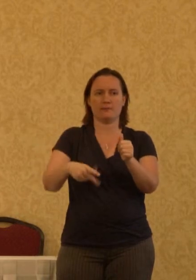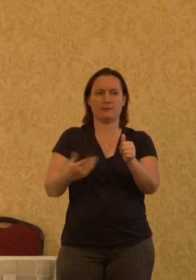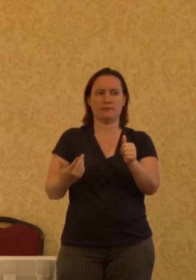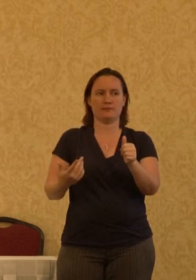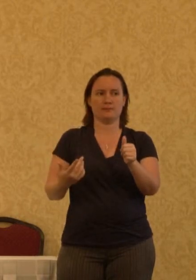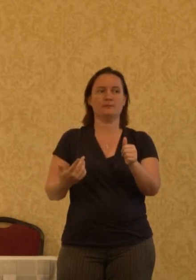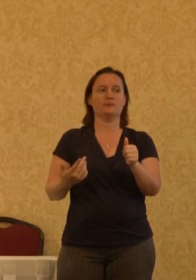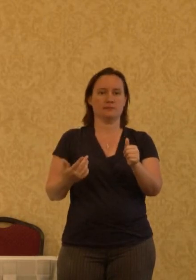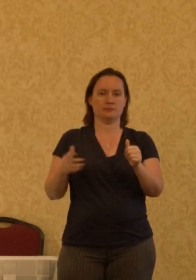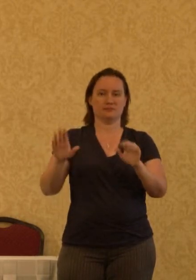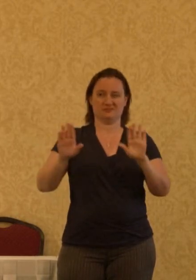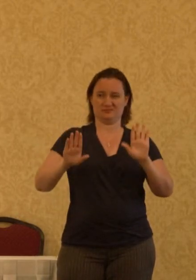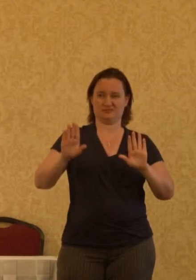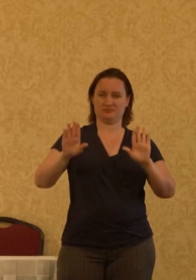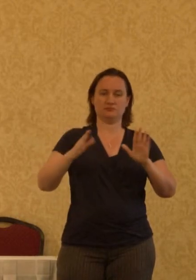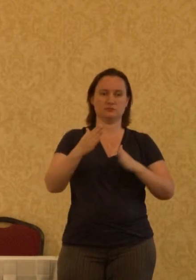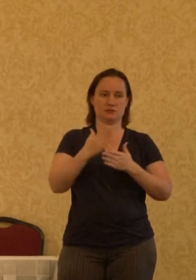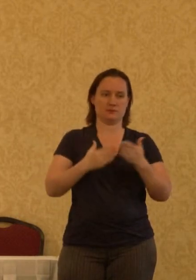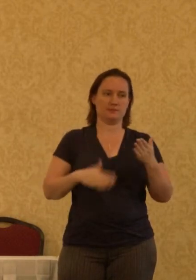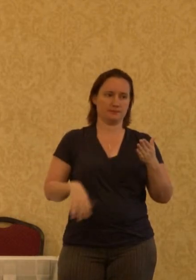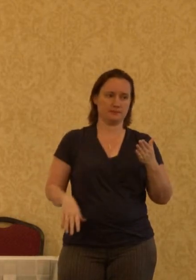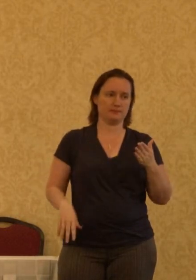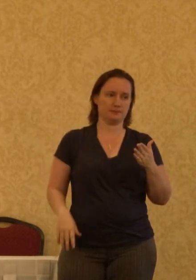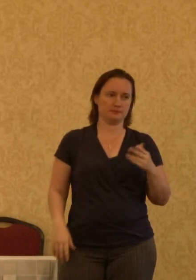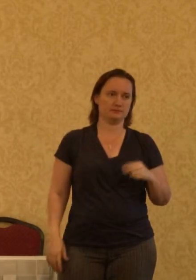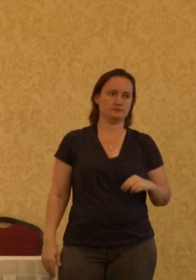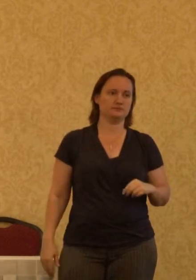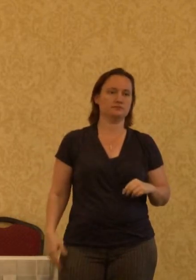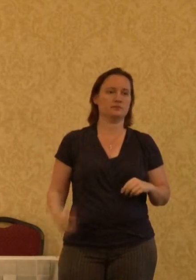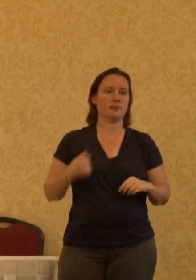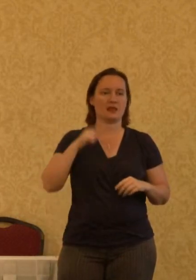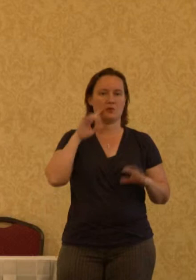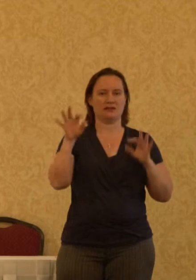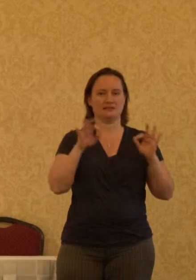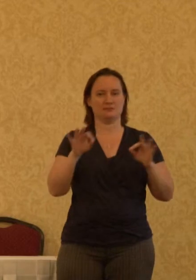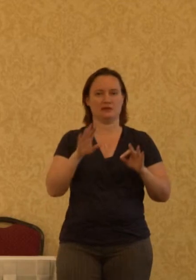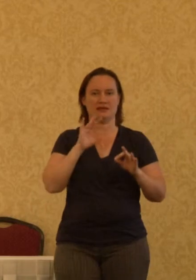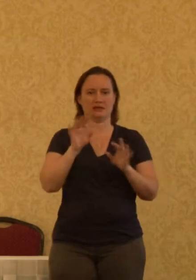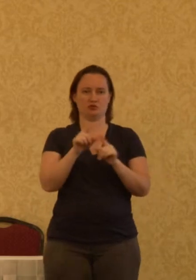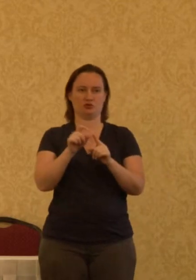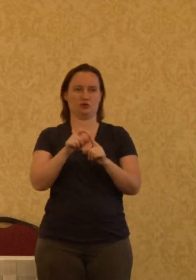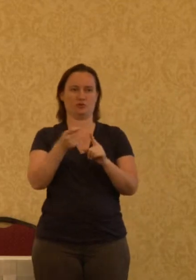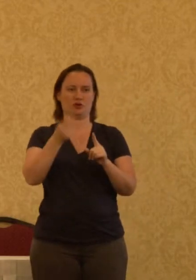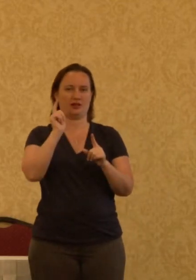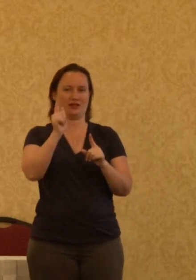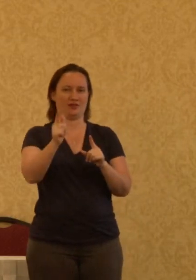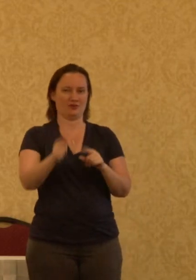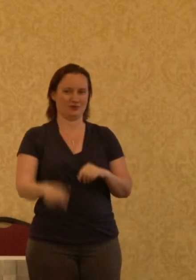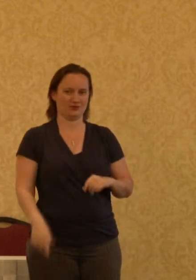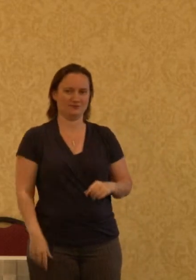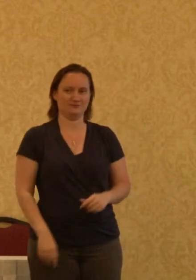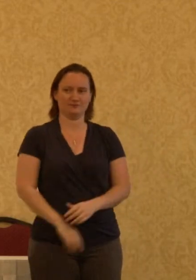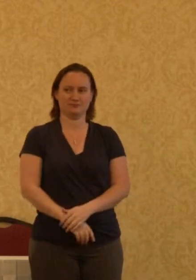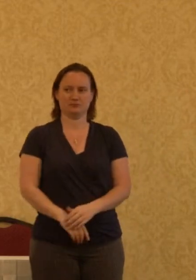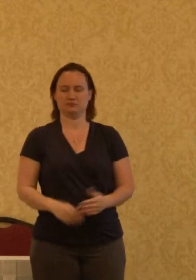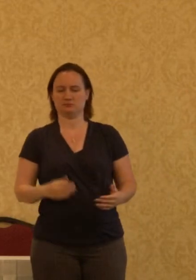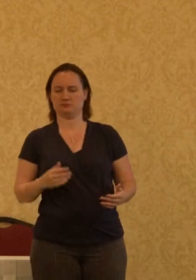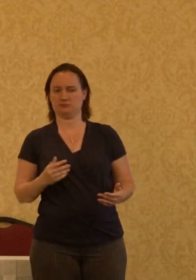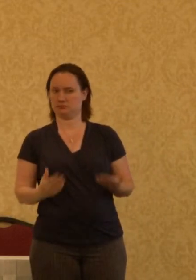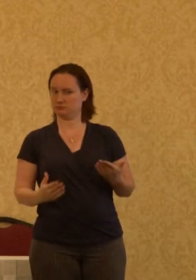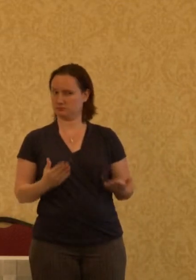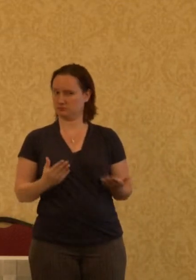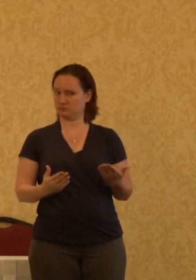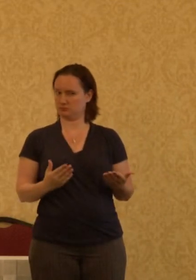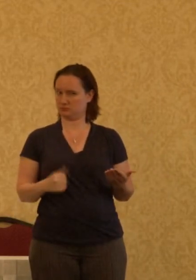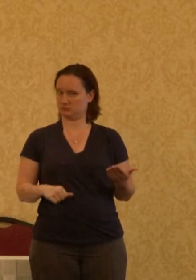Okay. That, I will explain that a little later, I think. Here,